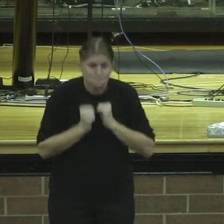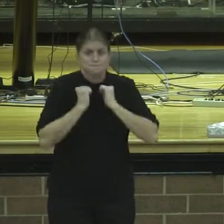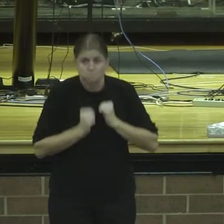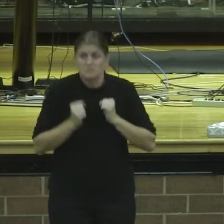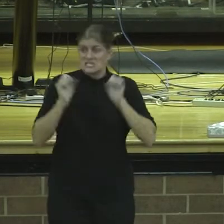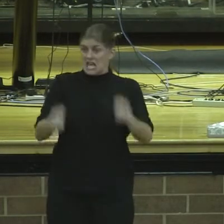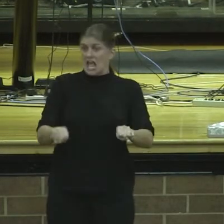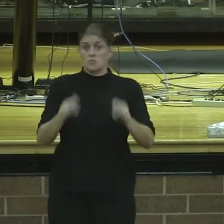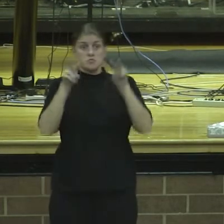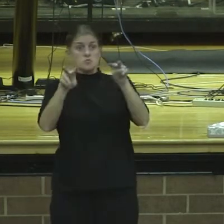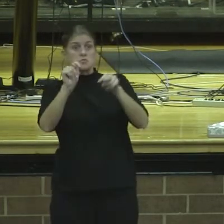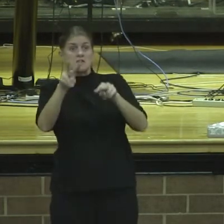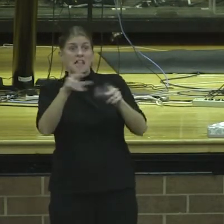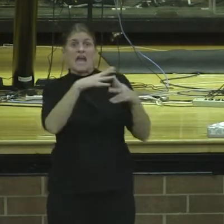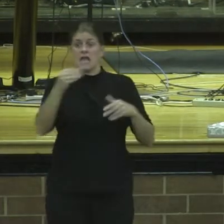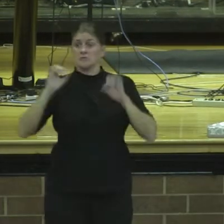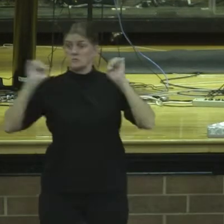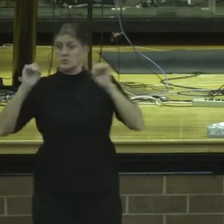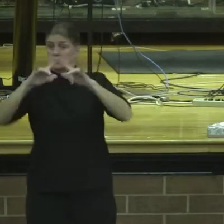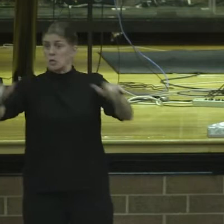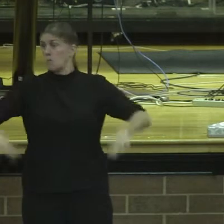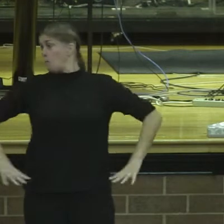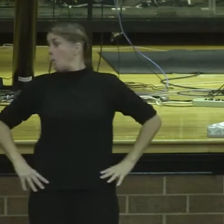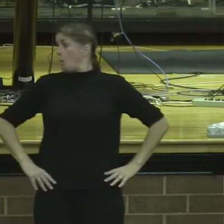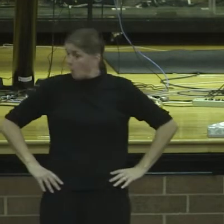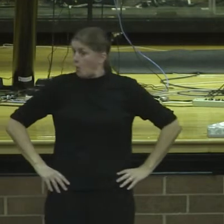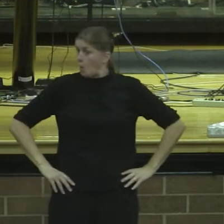stuff, and so you're not really being a couch potato. The more you know.